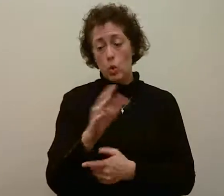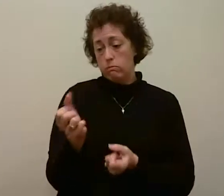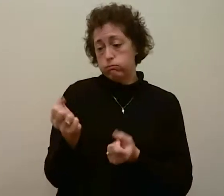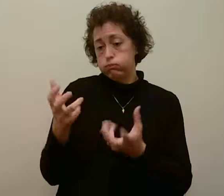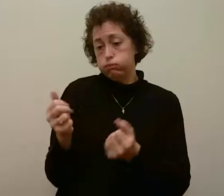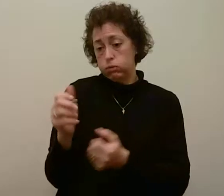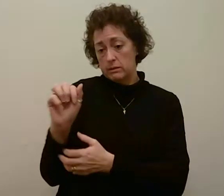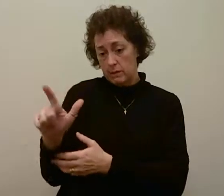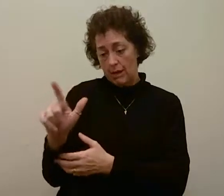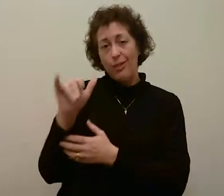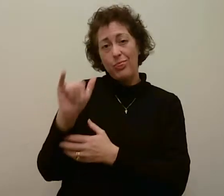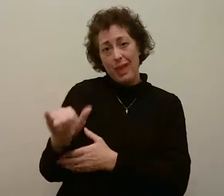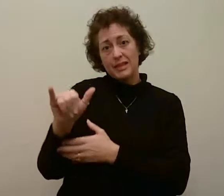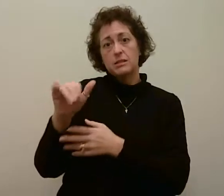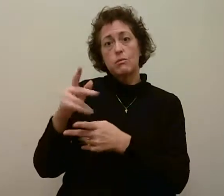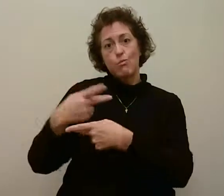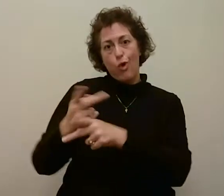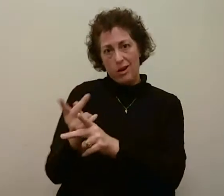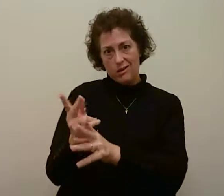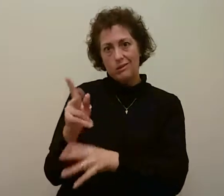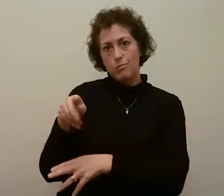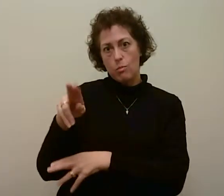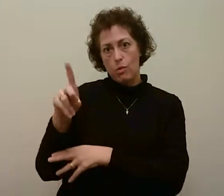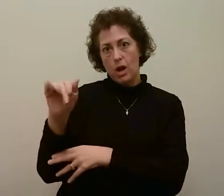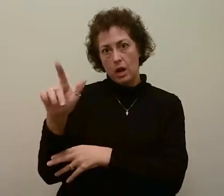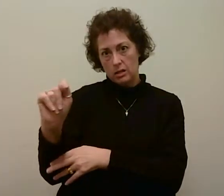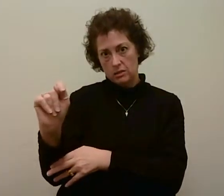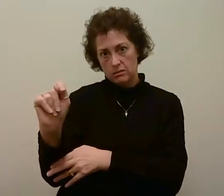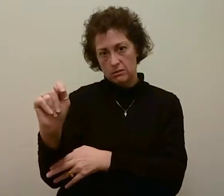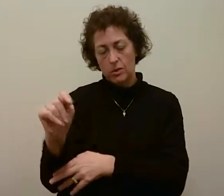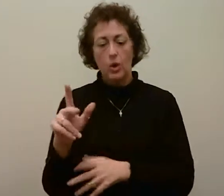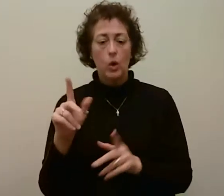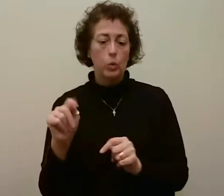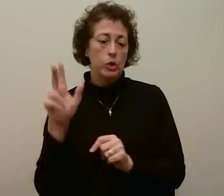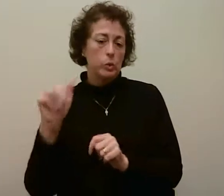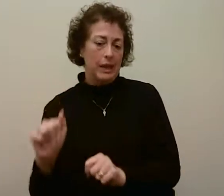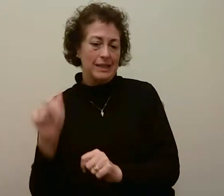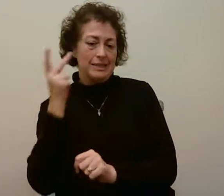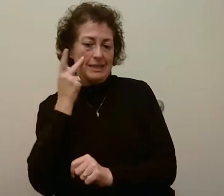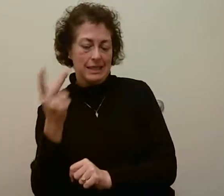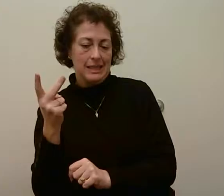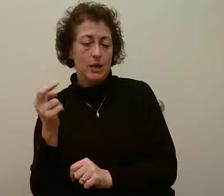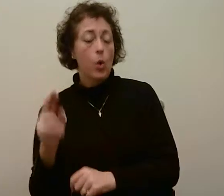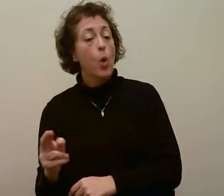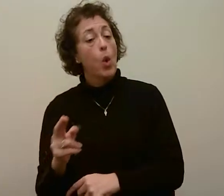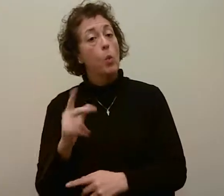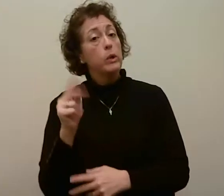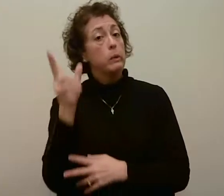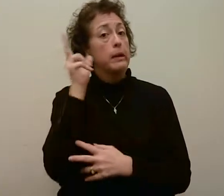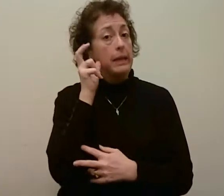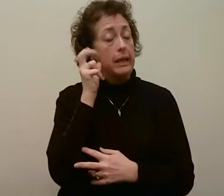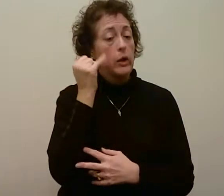Okay? That's what you can see, or what you can hear if you're taking in the American Sign Language and you're producing the English.